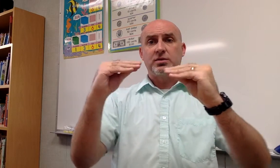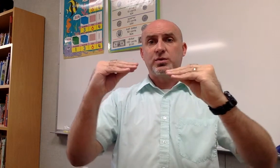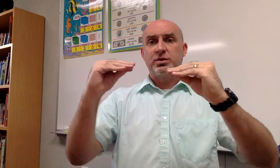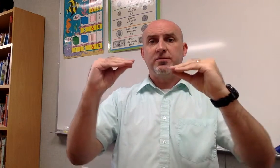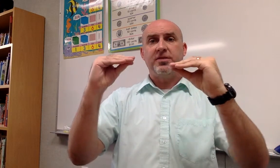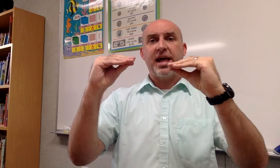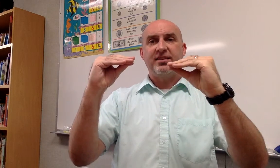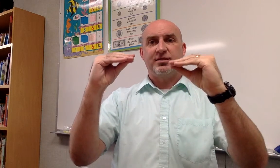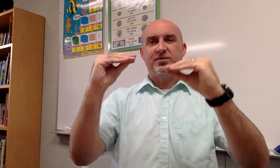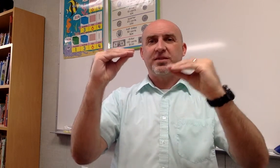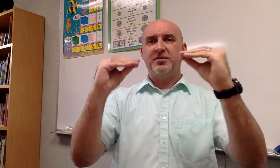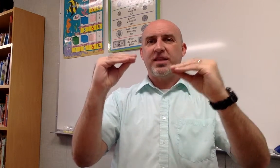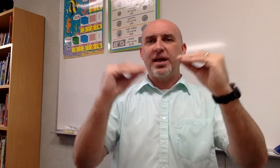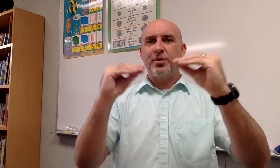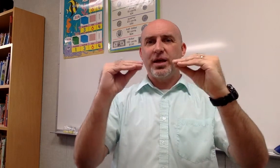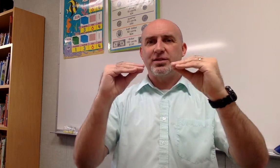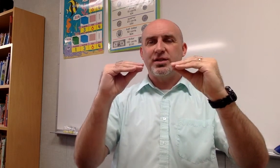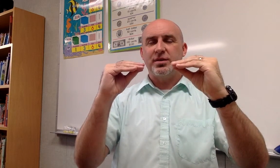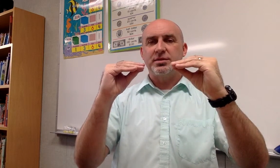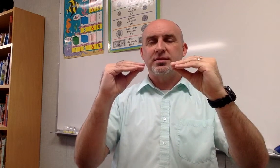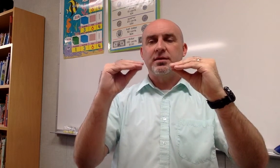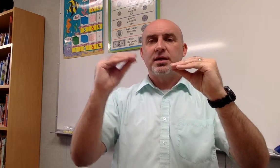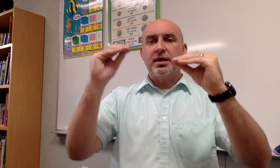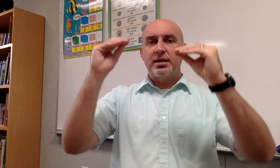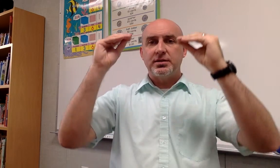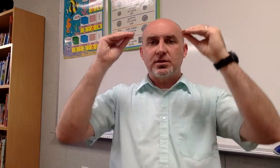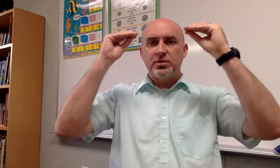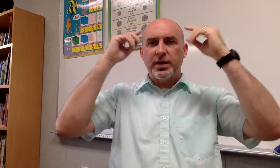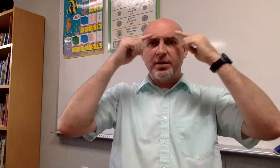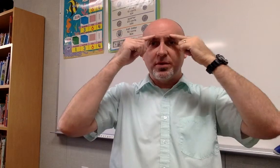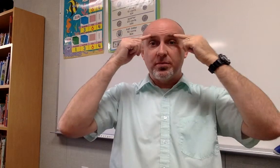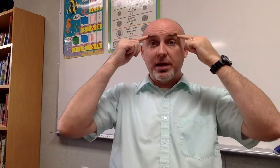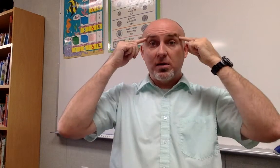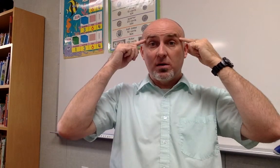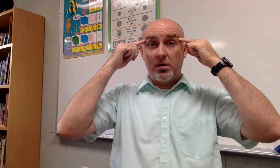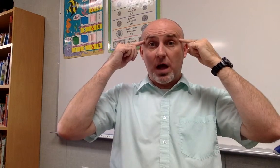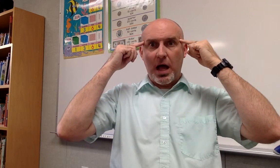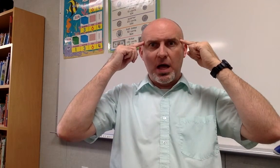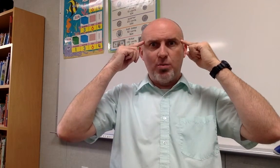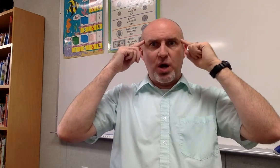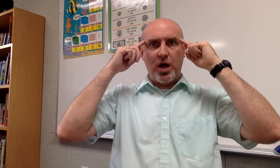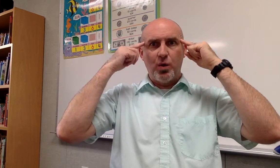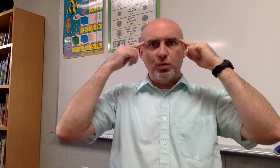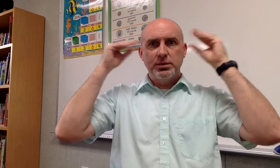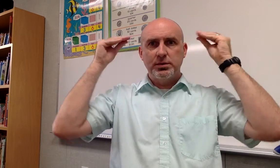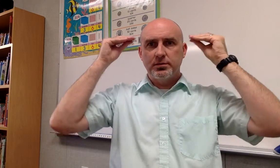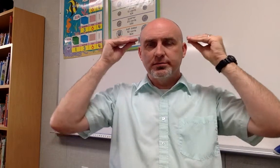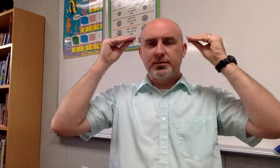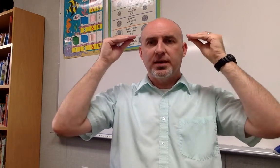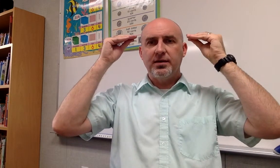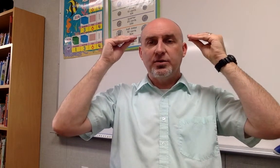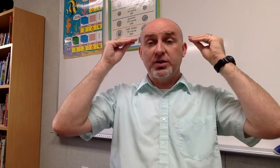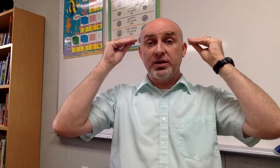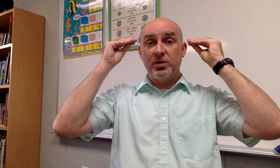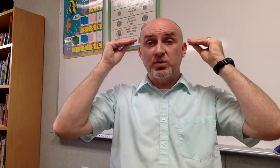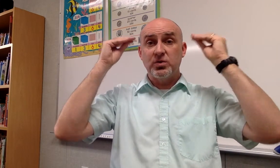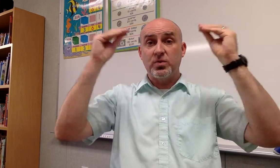squish them flat, so you've got the flat O hand shapes. It starts right up here by your eyebrows, okay, and you're going to go straight